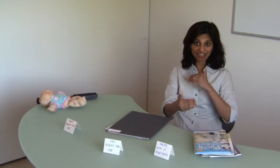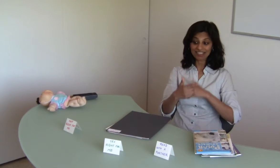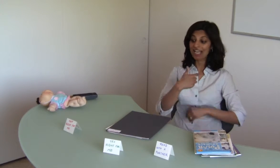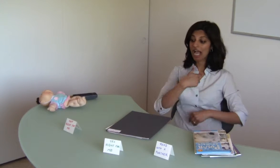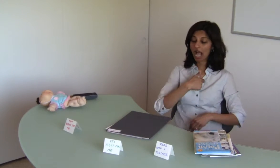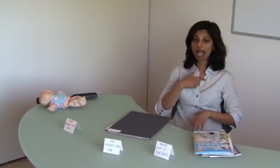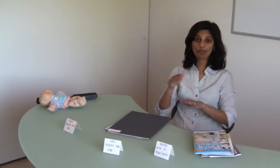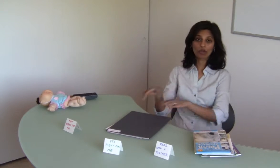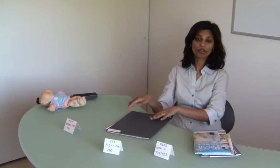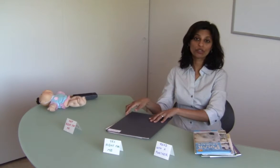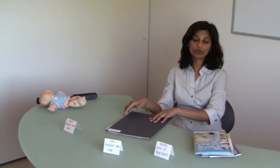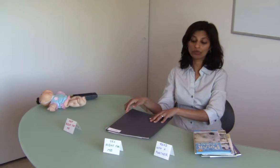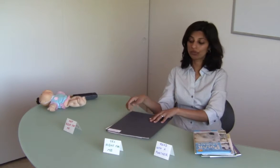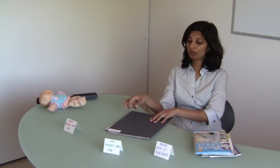Next, I'm going to